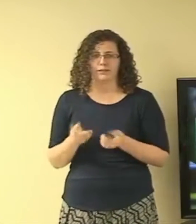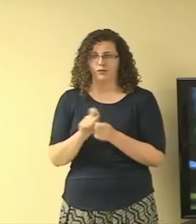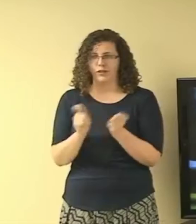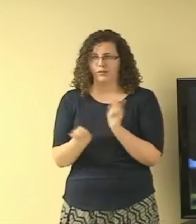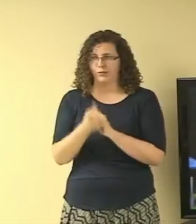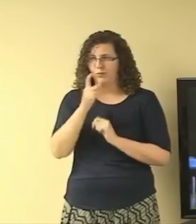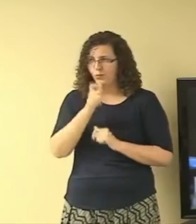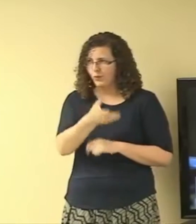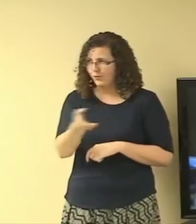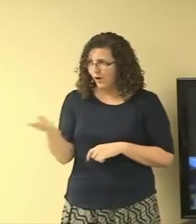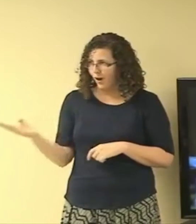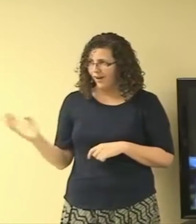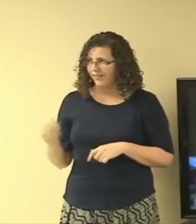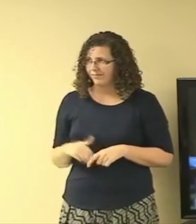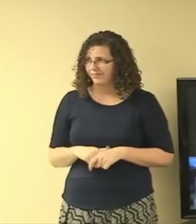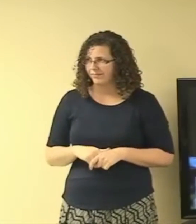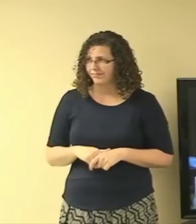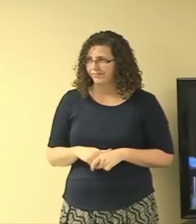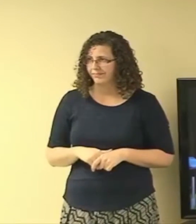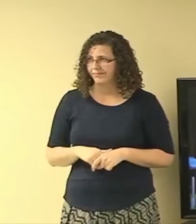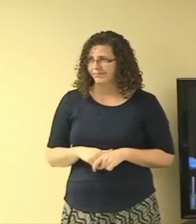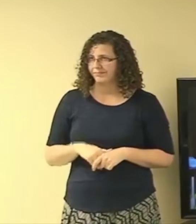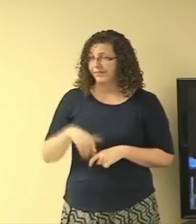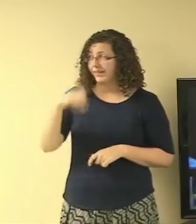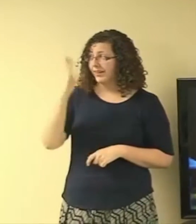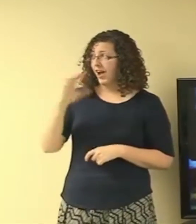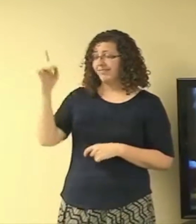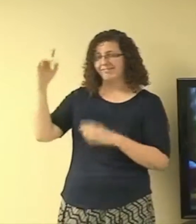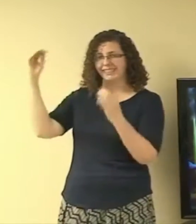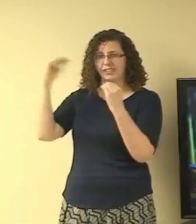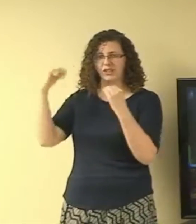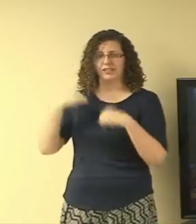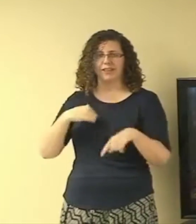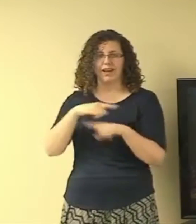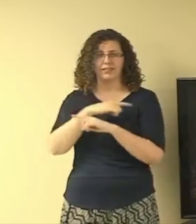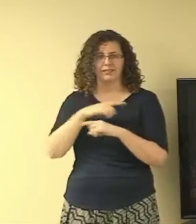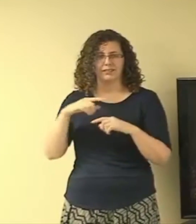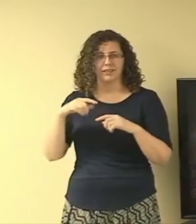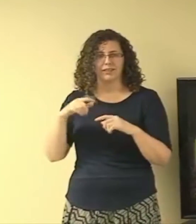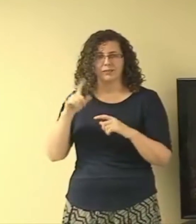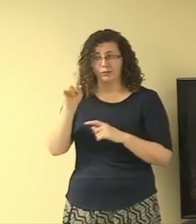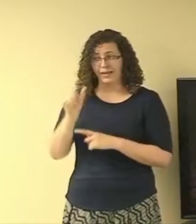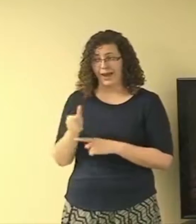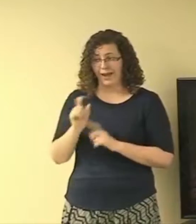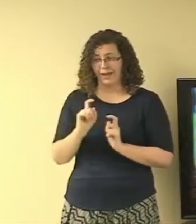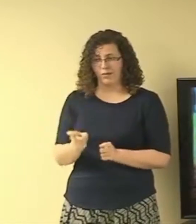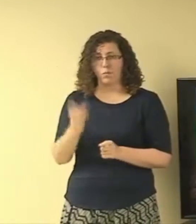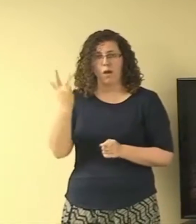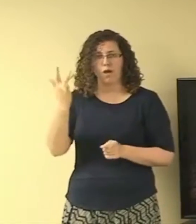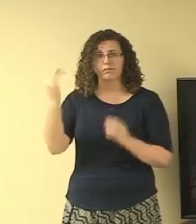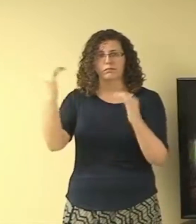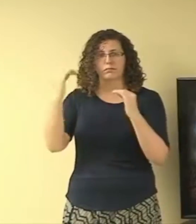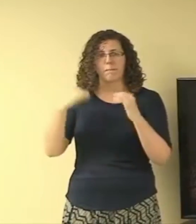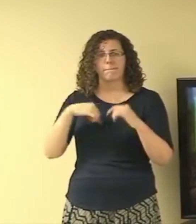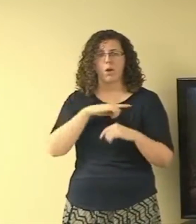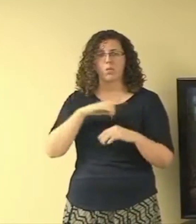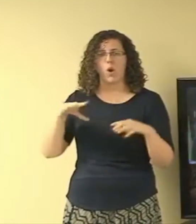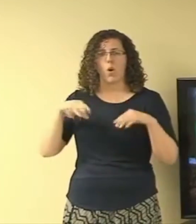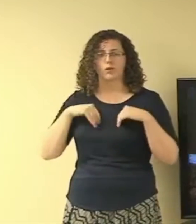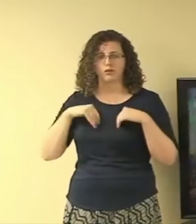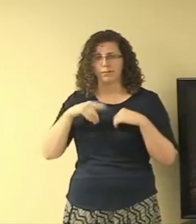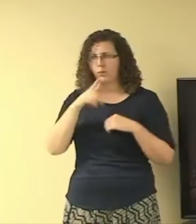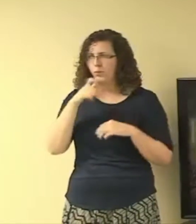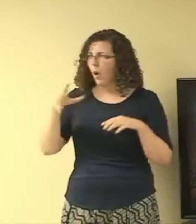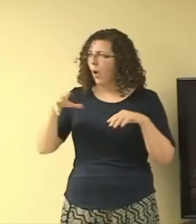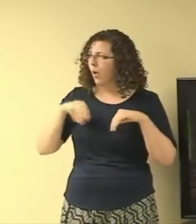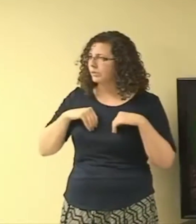are. God teaches us to tithe because it's a reminder of ownership. When I give a tenth of my income on Sunday morning, when